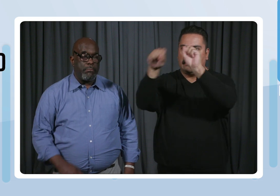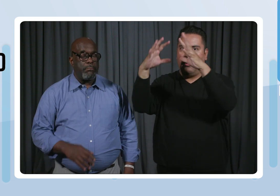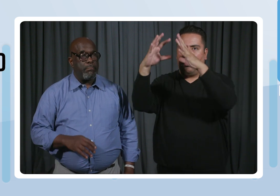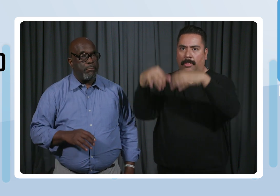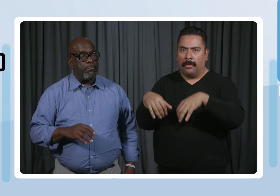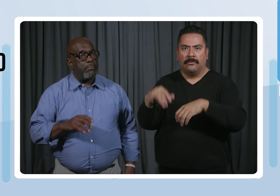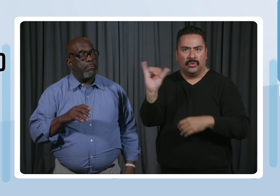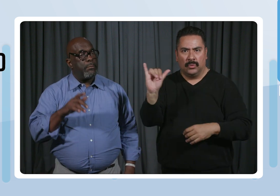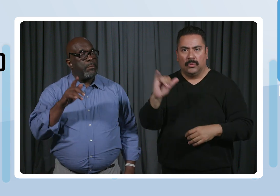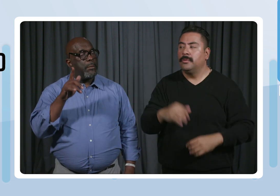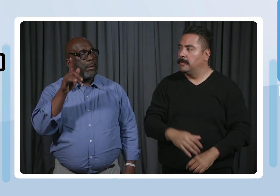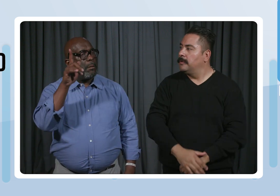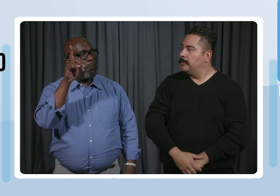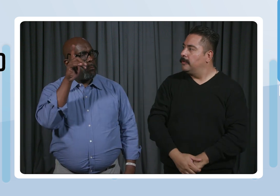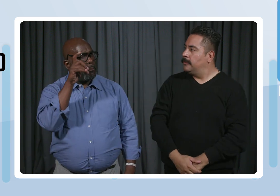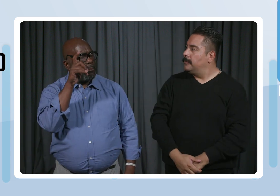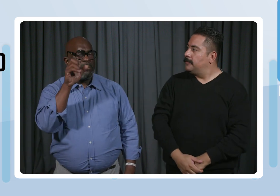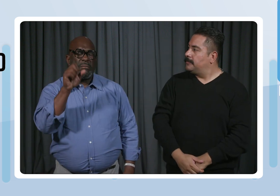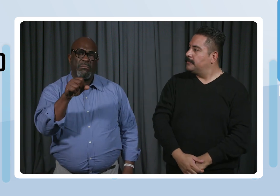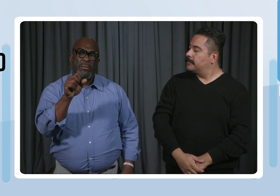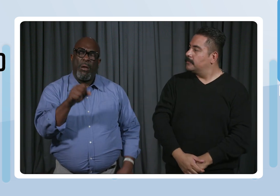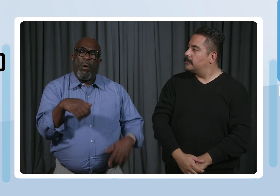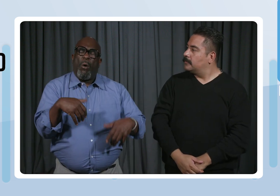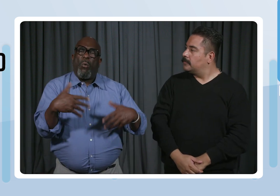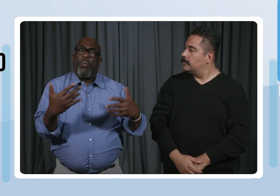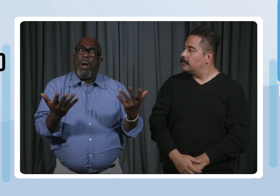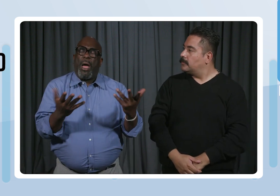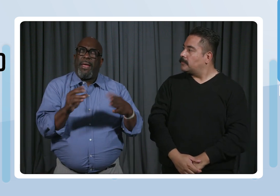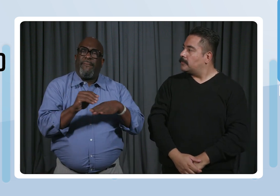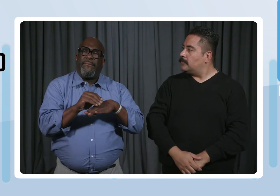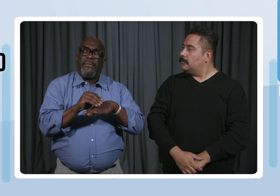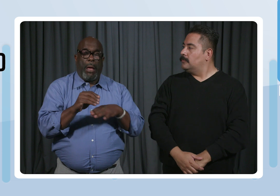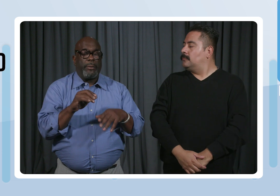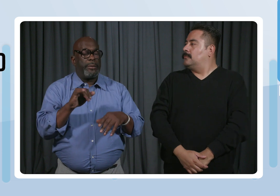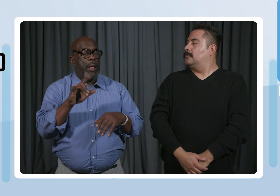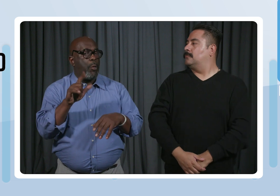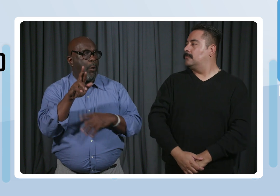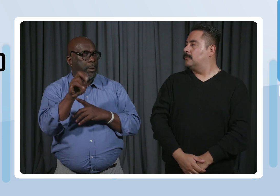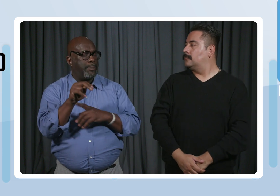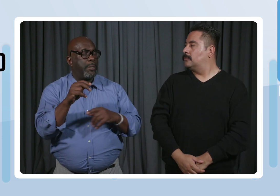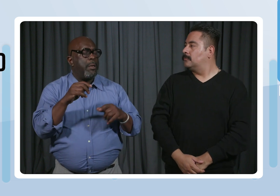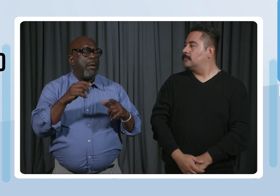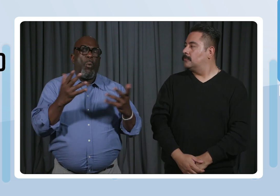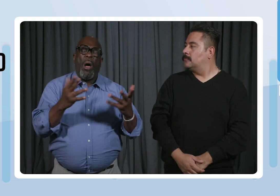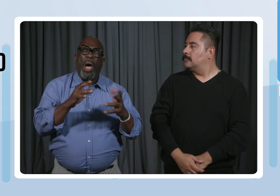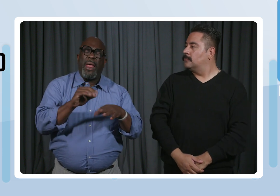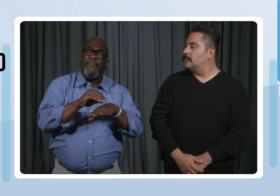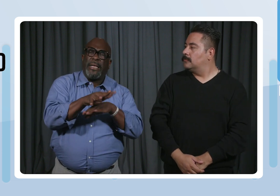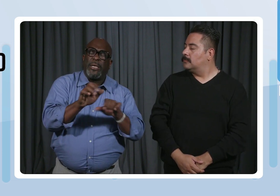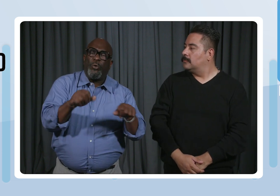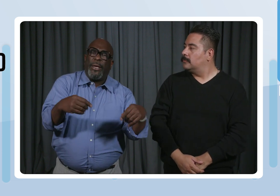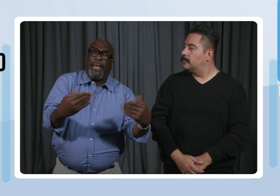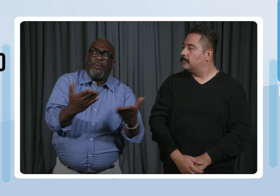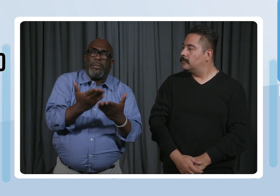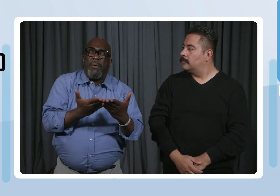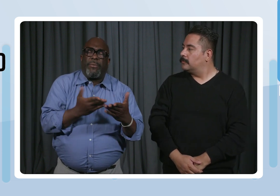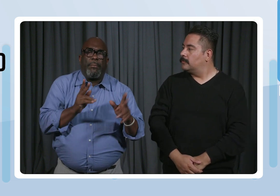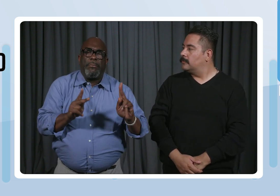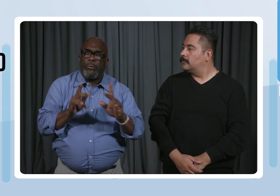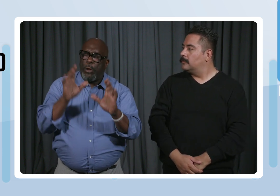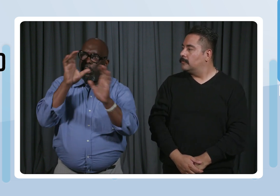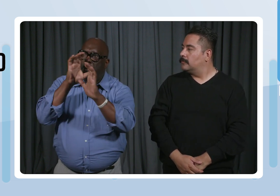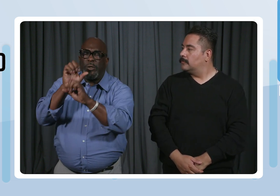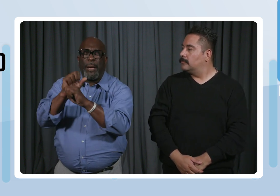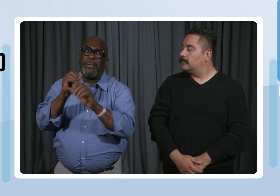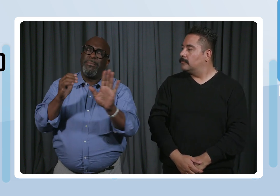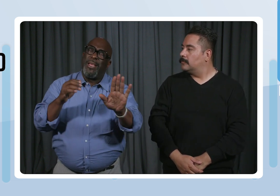What advice would you give to some of our job seekers at our career center? Like, obviously, you don't know them, but we